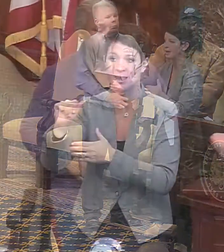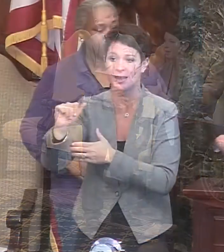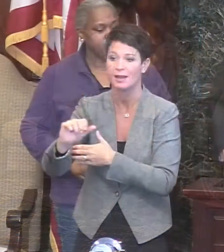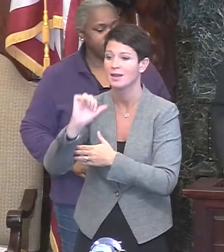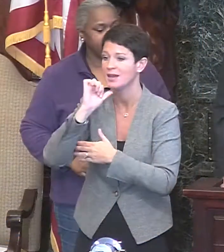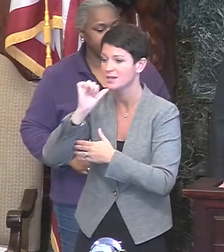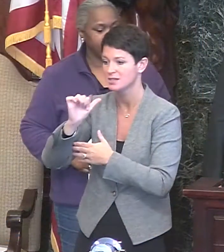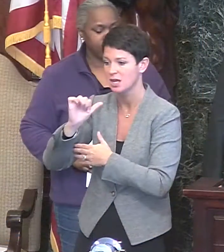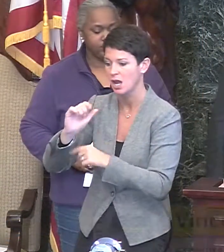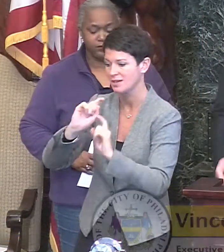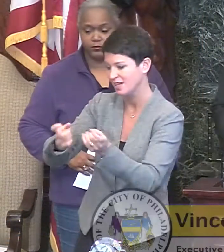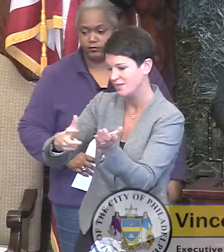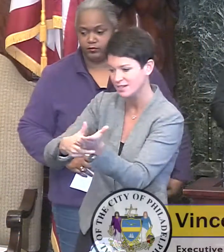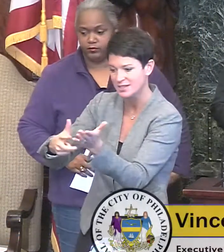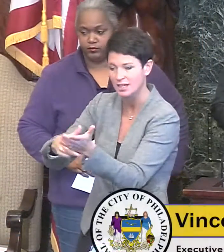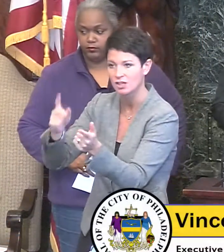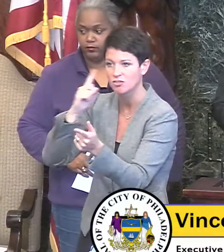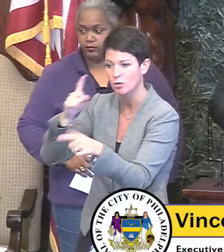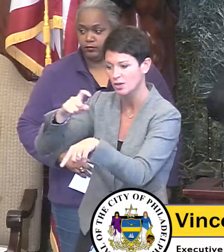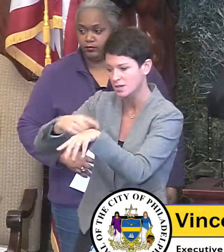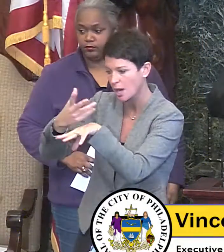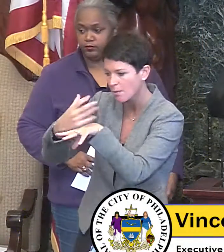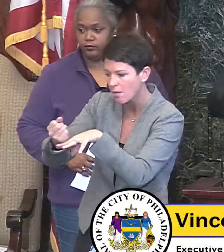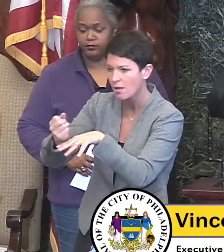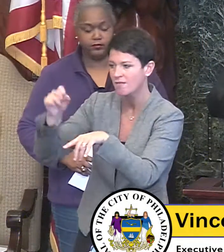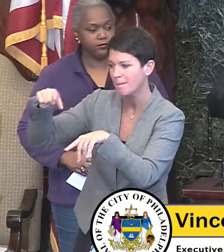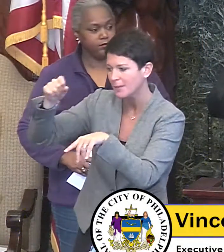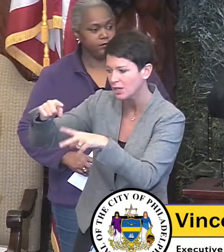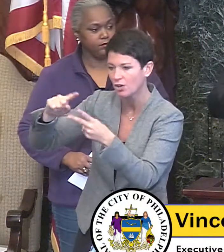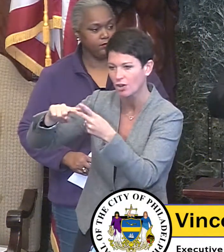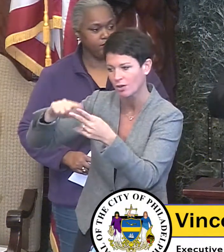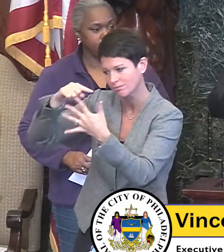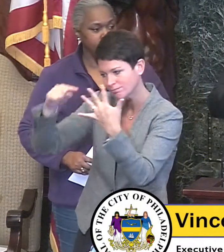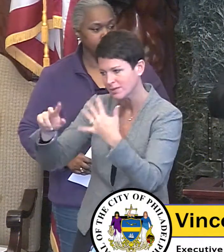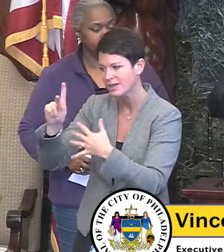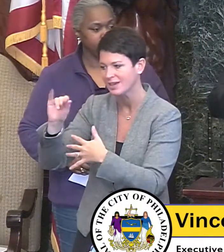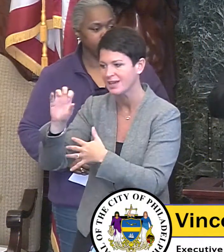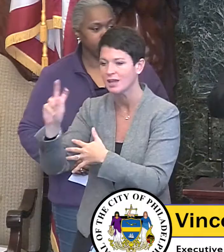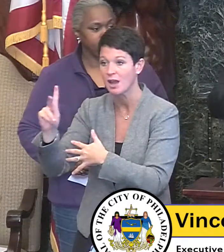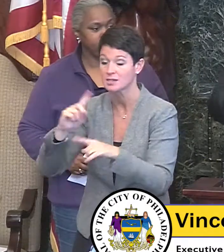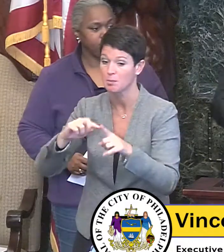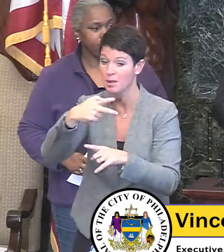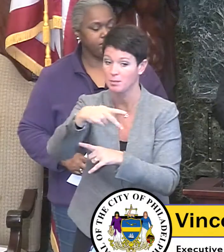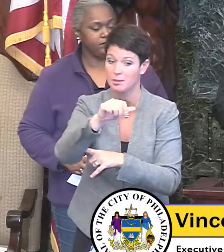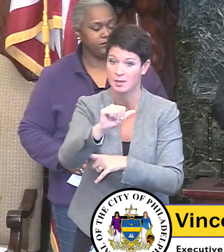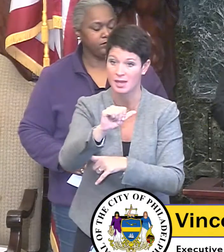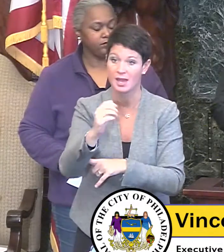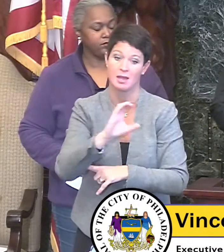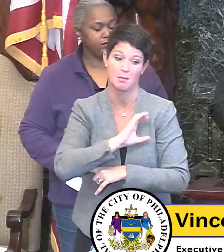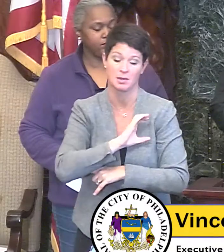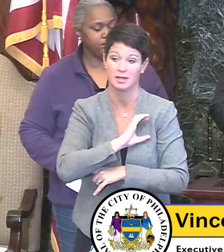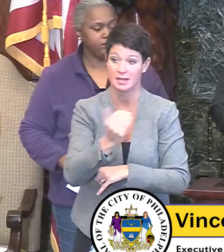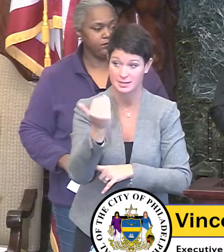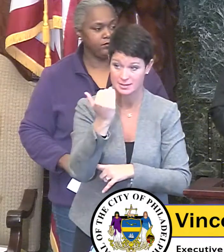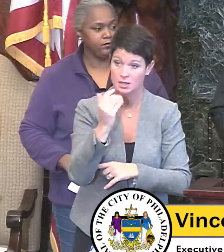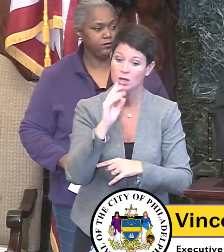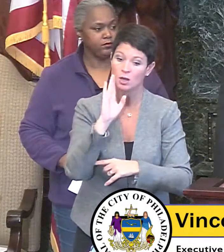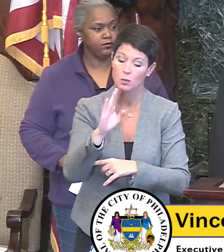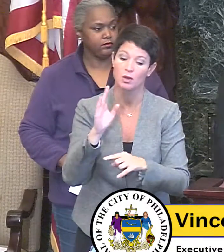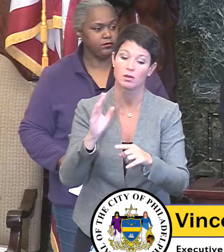meter and kiosk violations today. However, the Philadelphia Parking Authority and police will enforce and ticket all